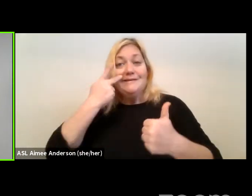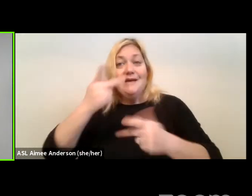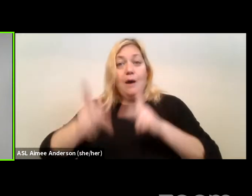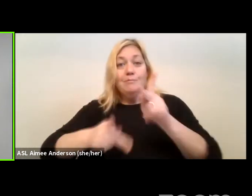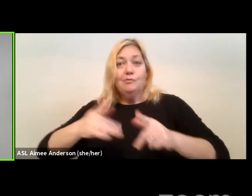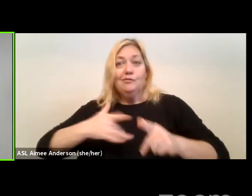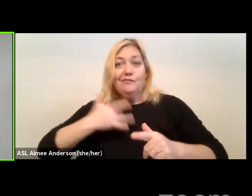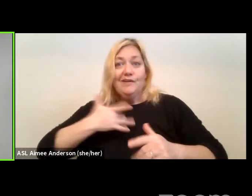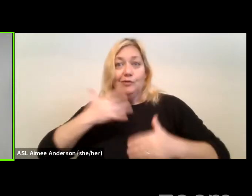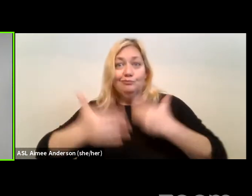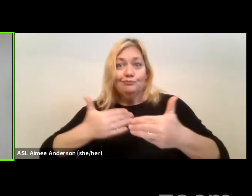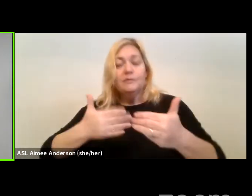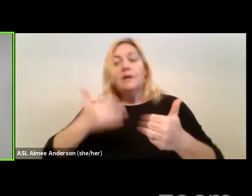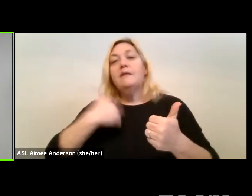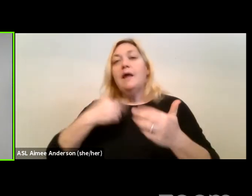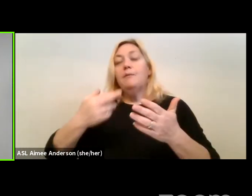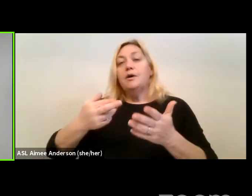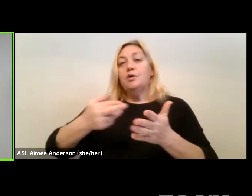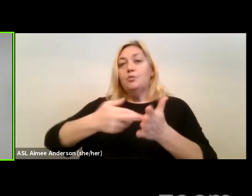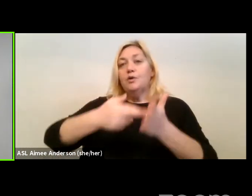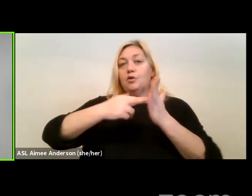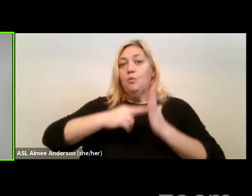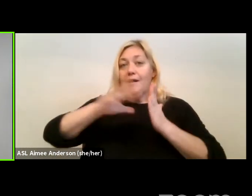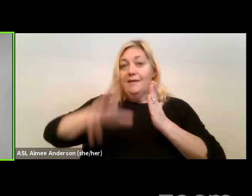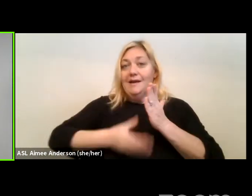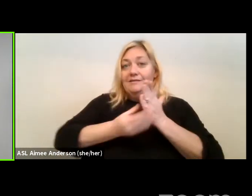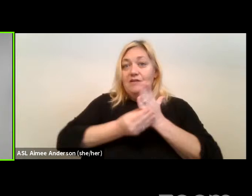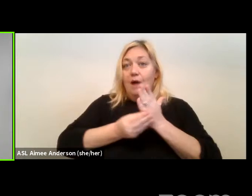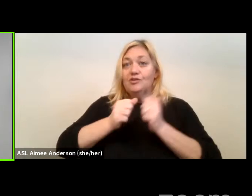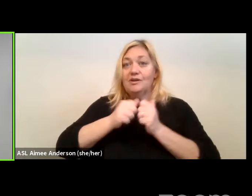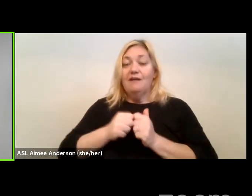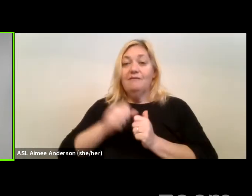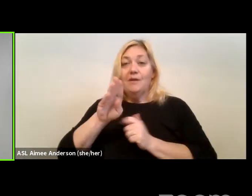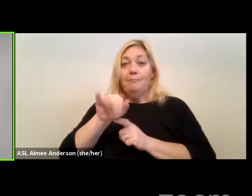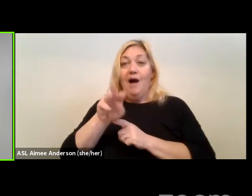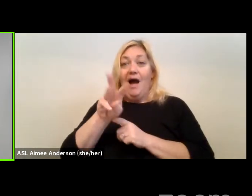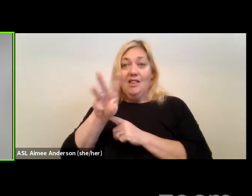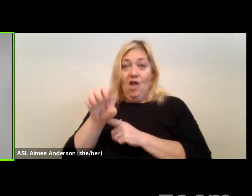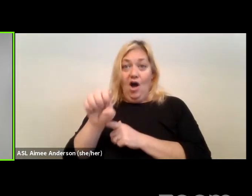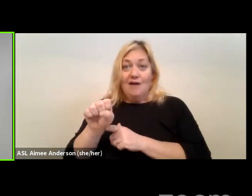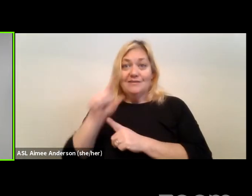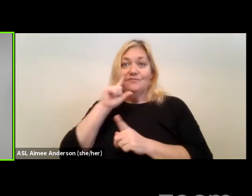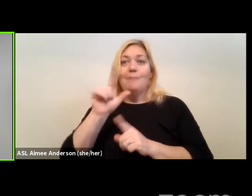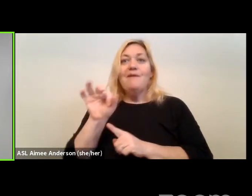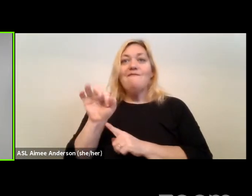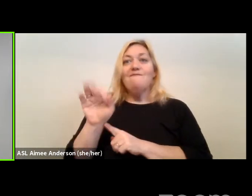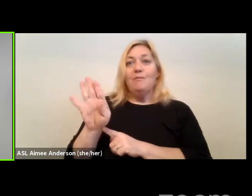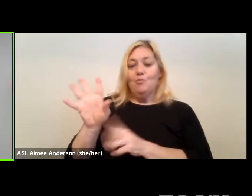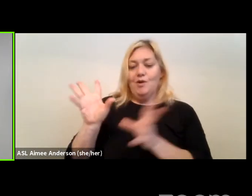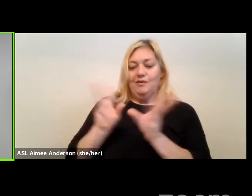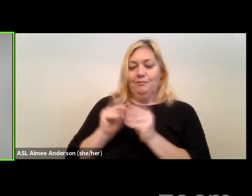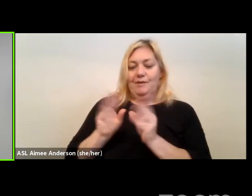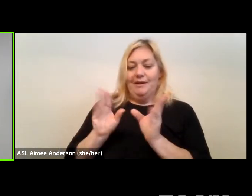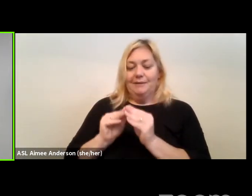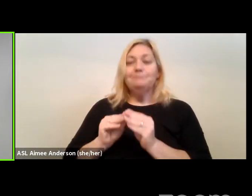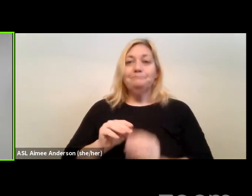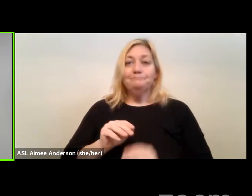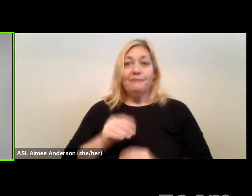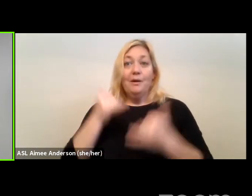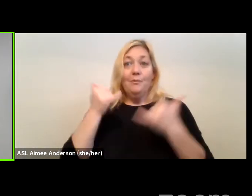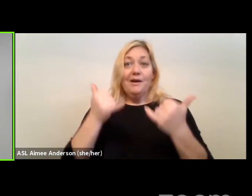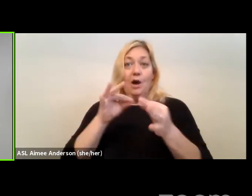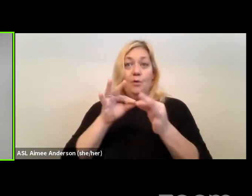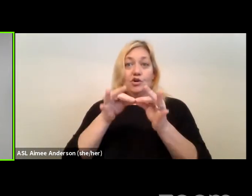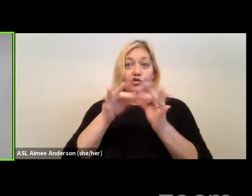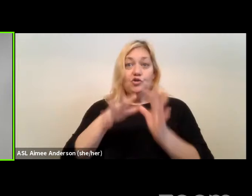And again, that would require the adoption of the bylaws amendments that we proposed today at the February e-board for that to be put into place.